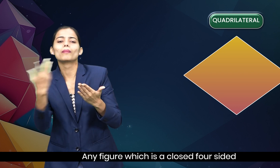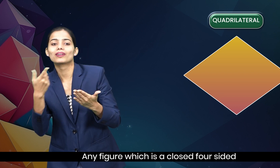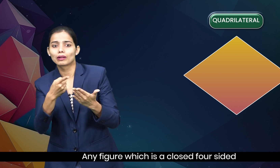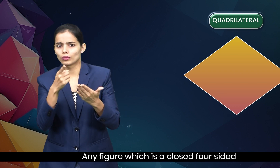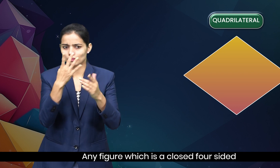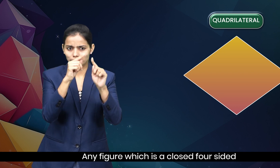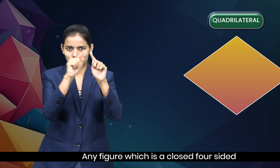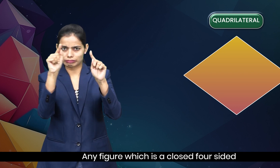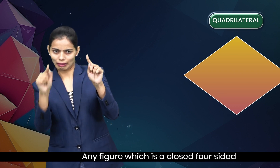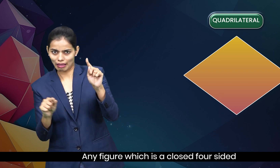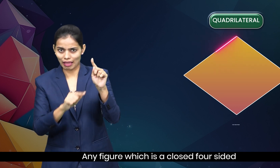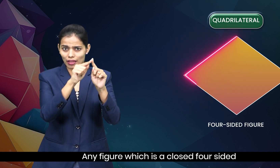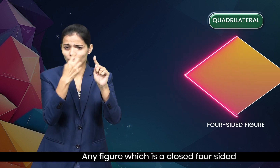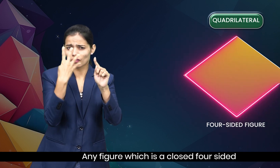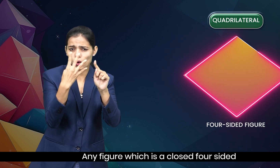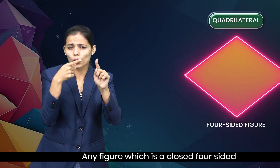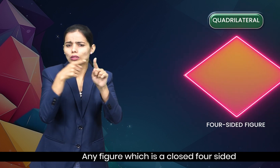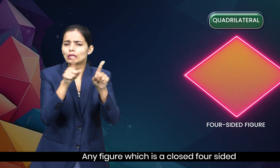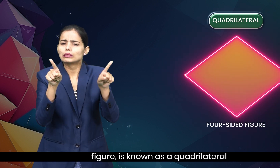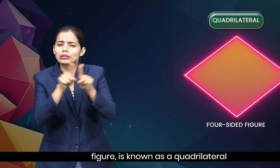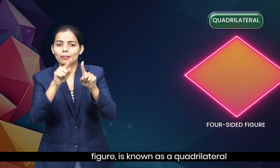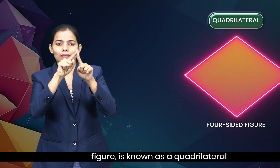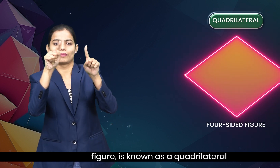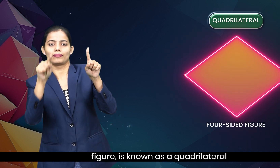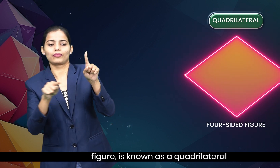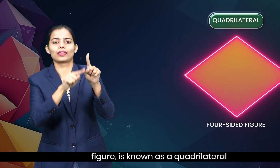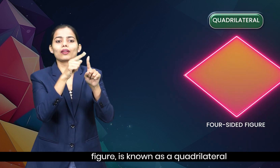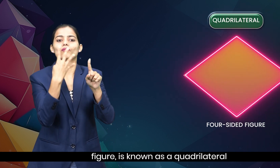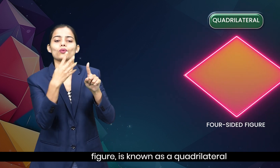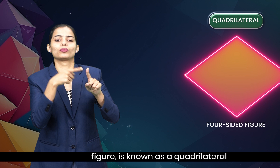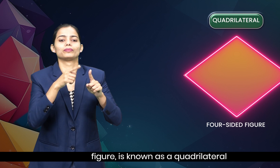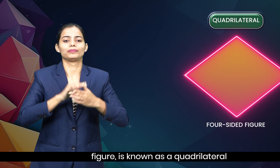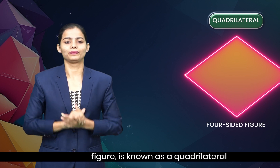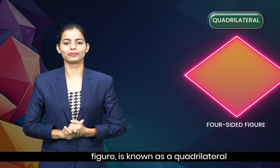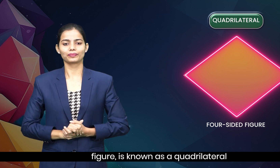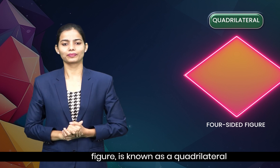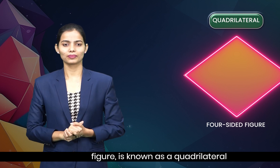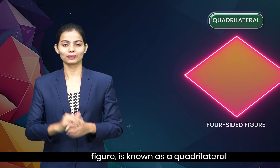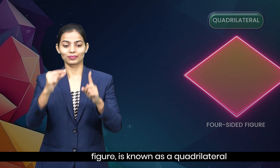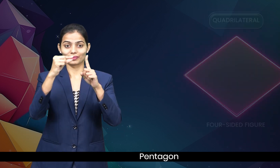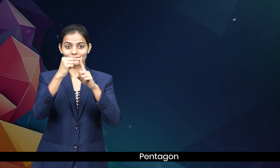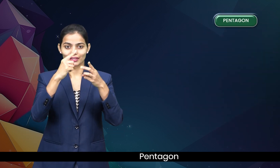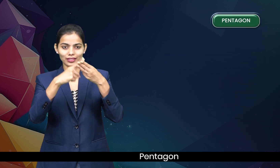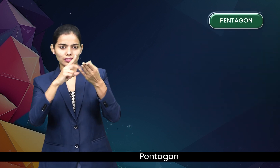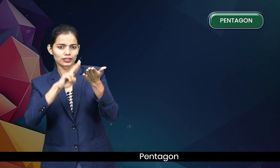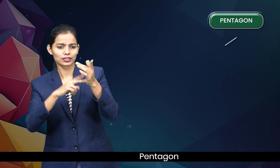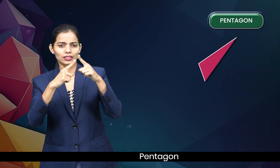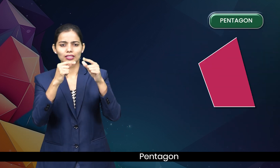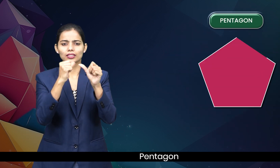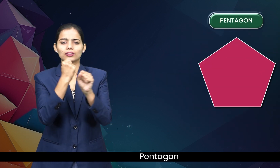Any figure which is a closed four-sided figure is known as a quadrilateral. Pentagon.